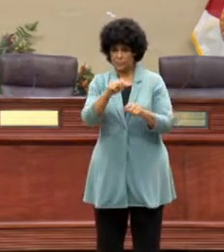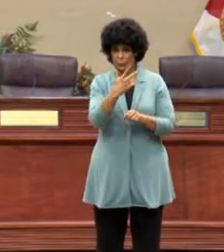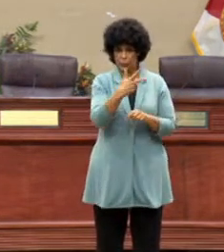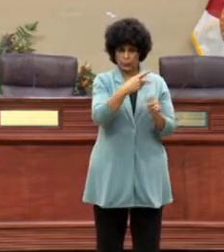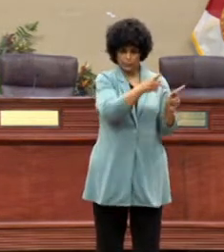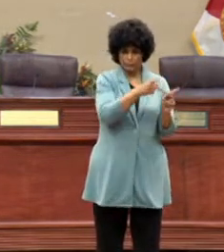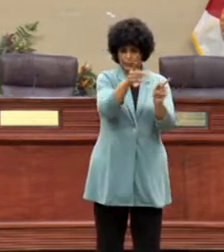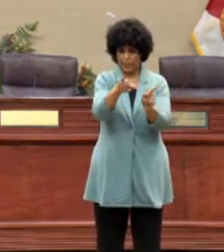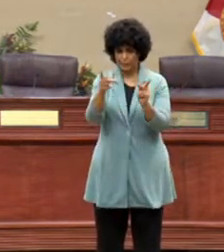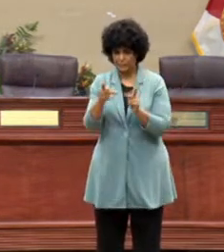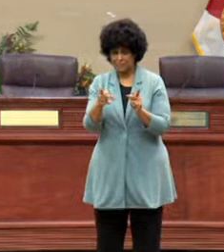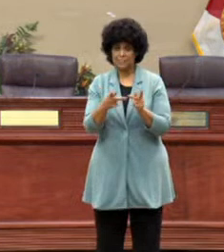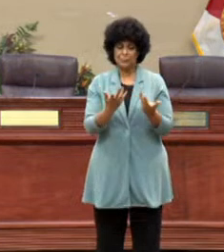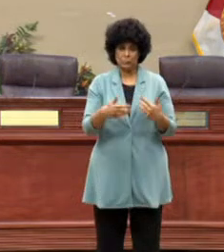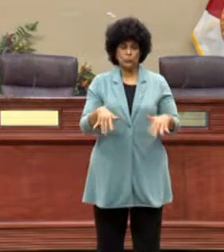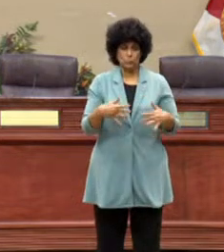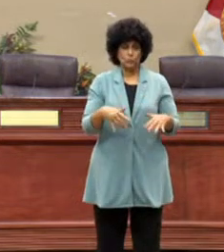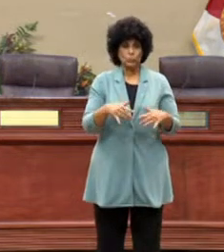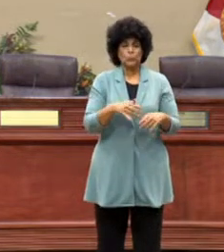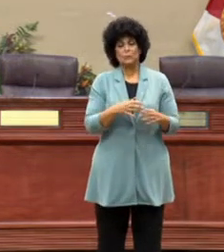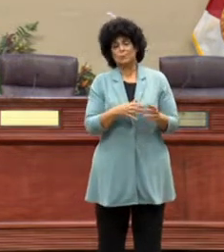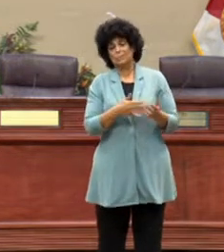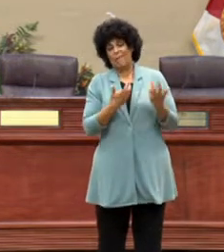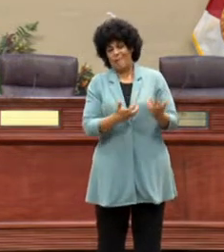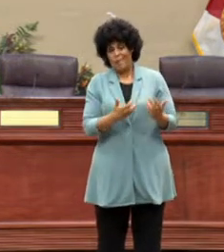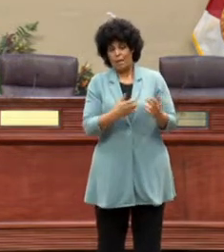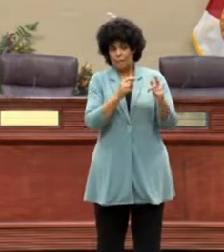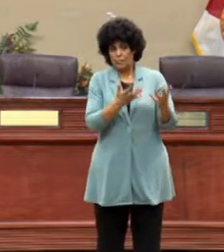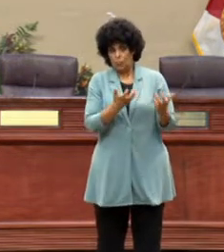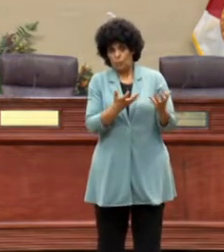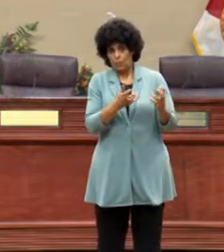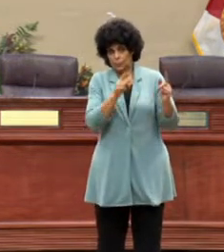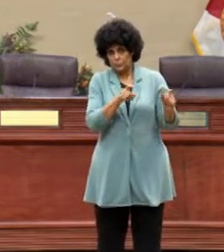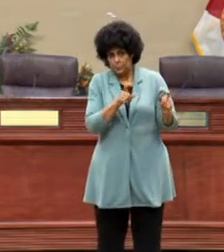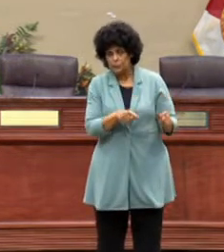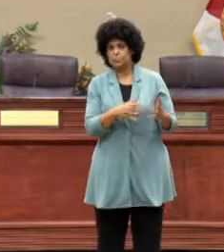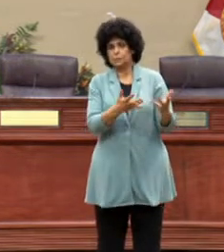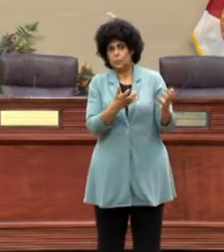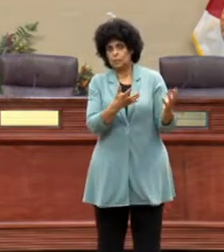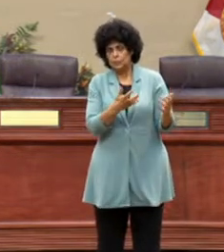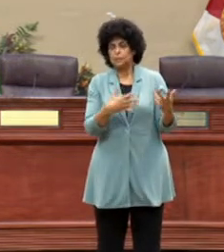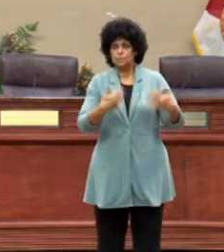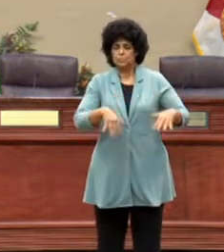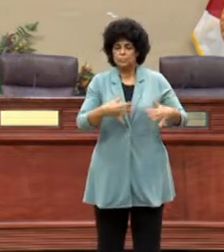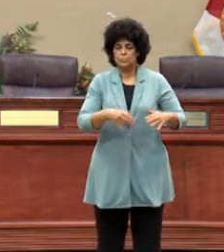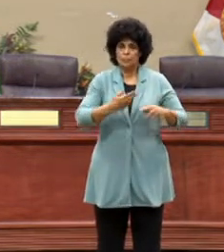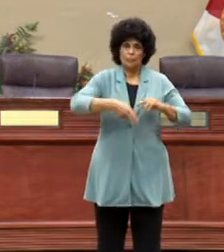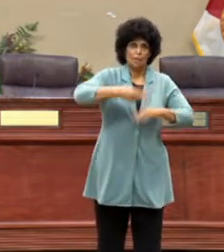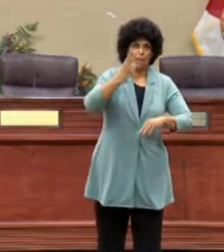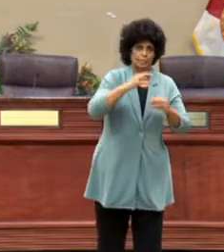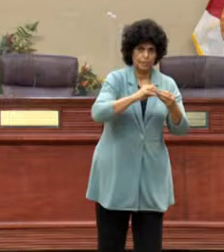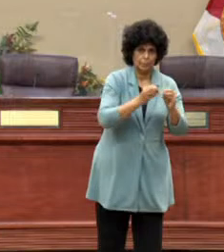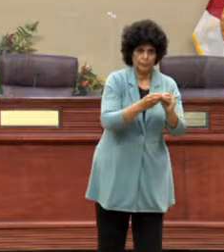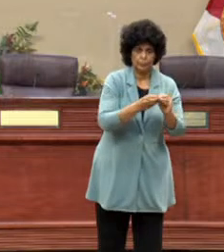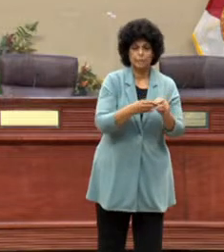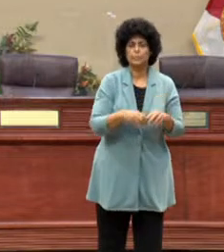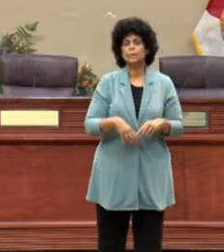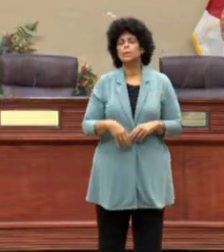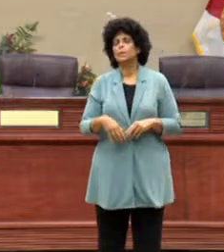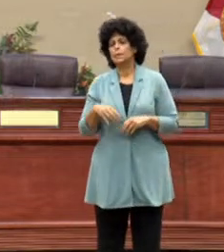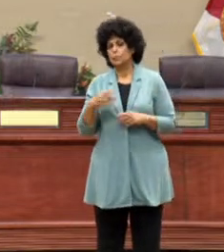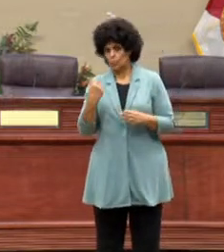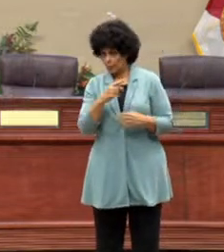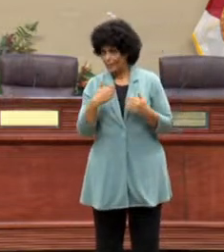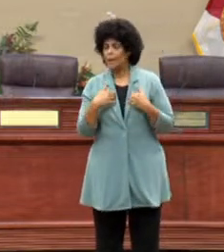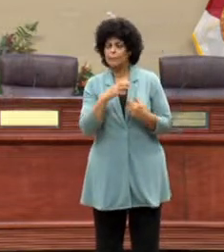We're still seeing a demand for testing very high here within our community. The other 2 testing sites are the Econ